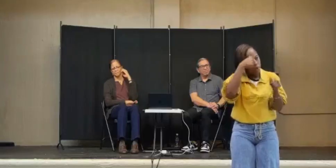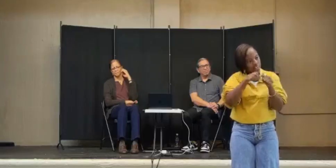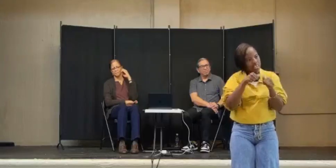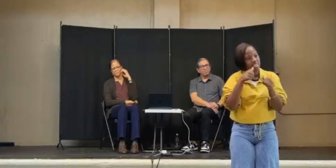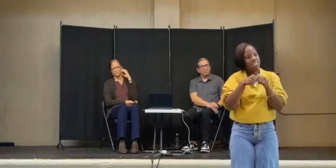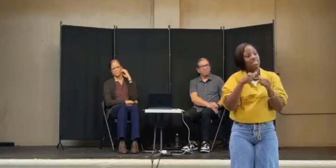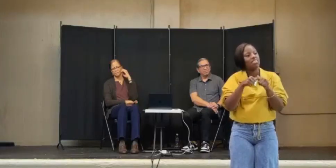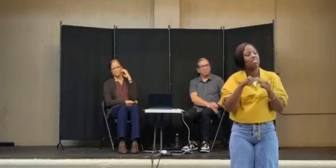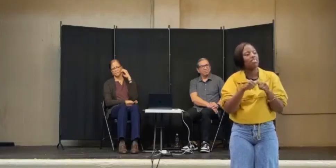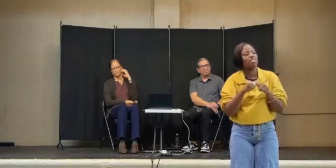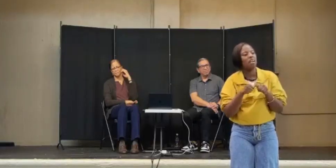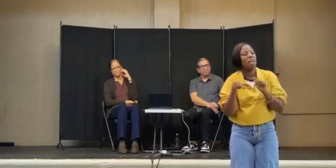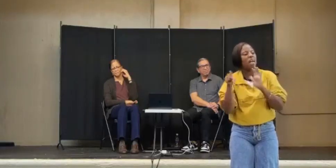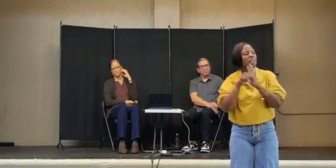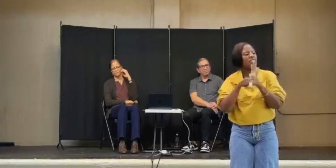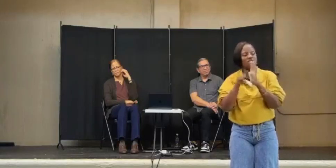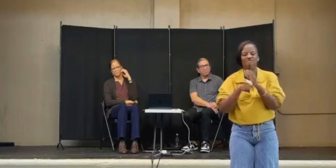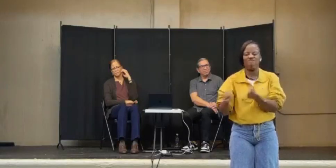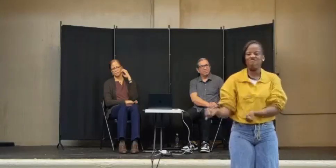them.